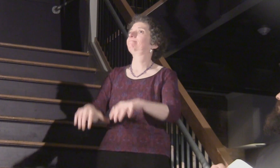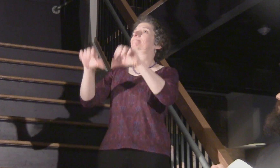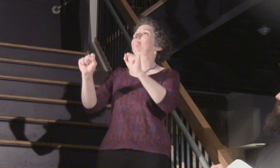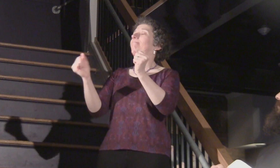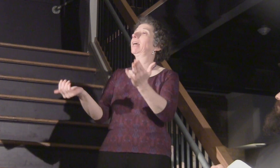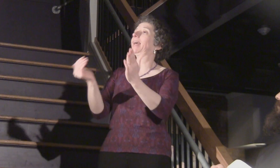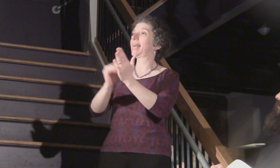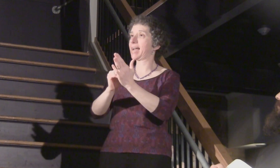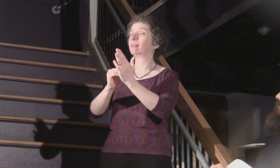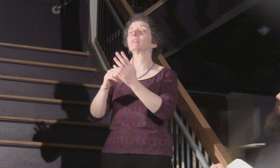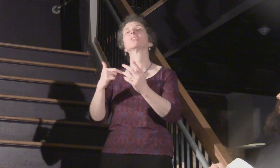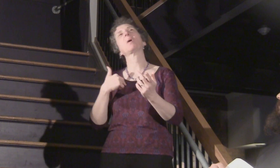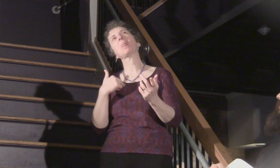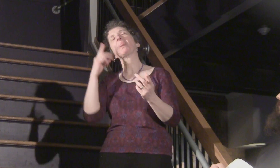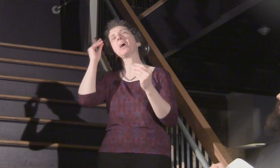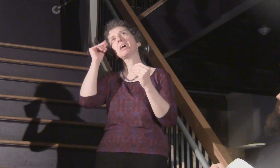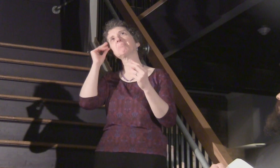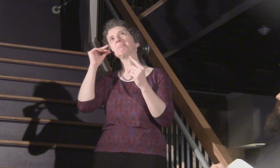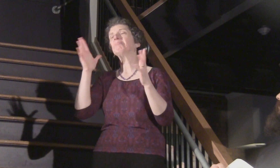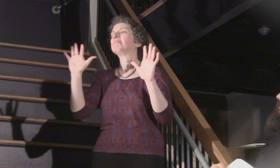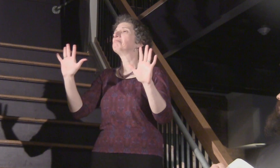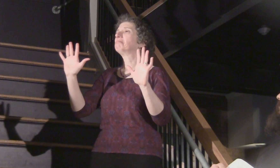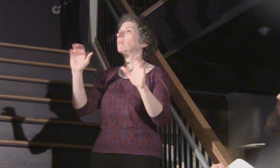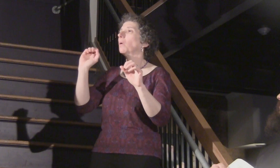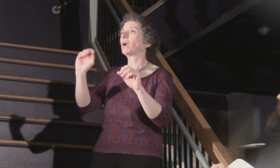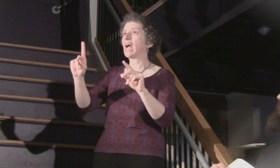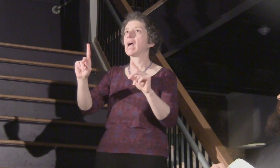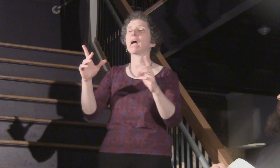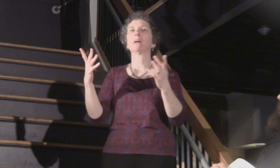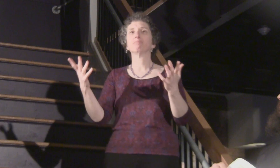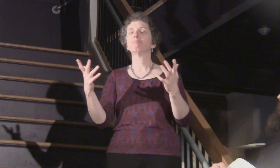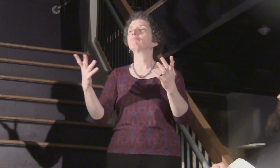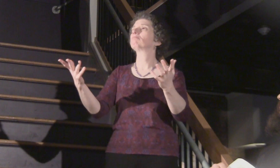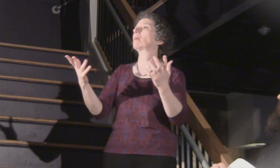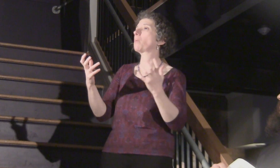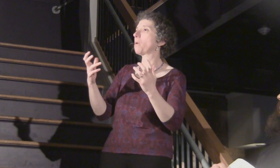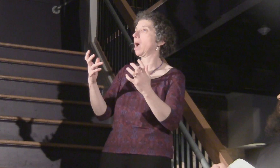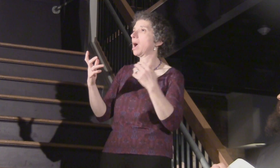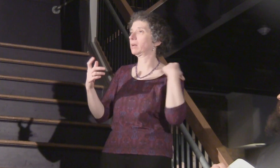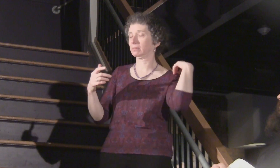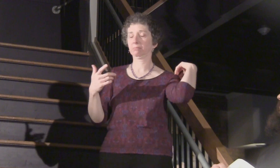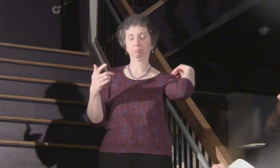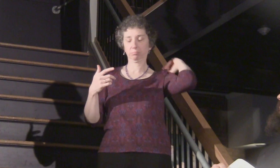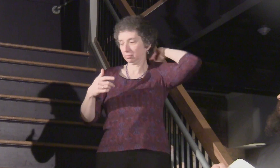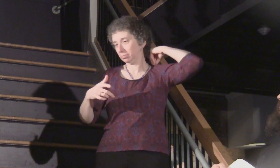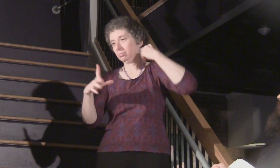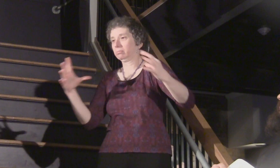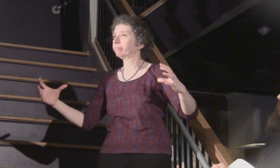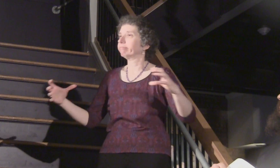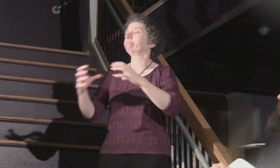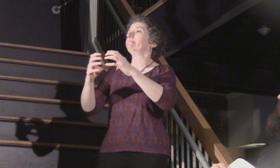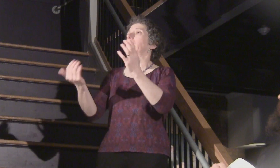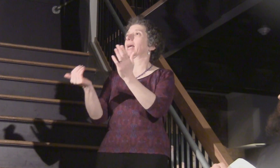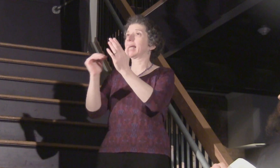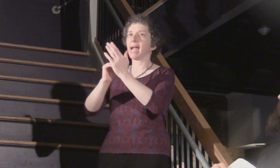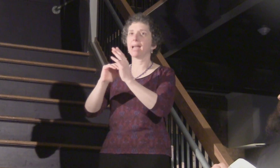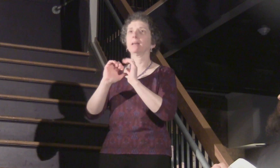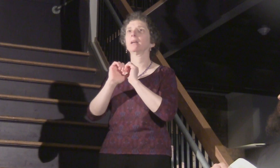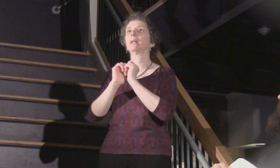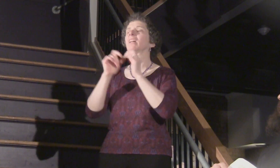just sort of died. So I said, okay, I tried to renew that. I said, okay, I want to, you know, get together